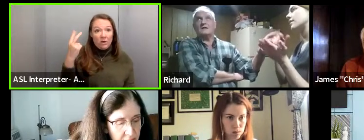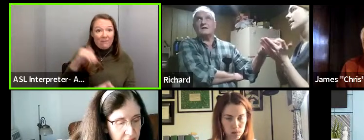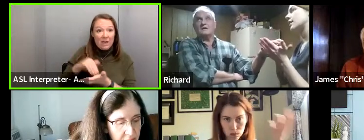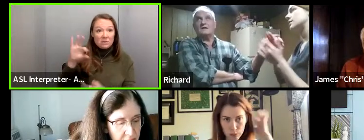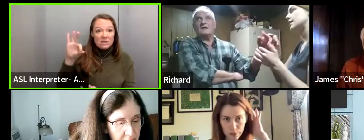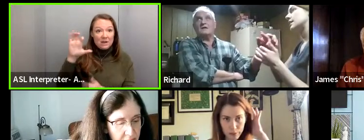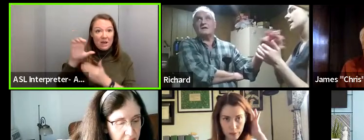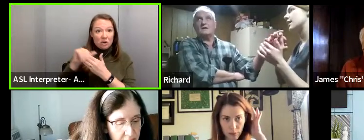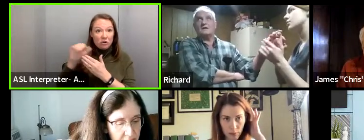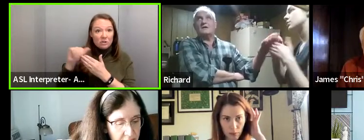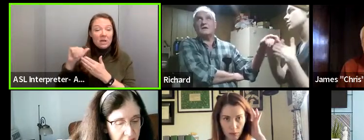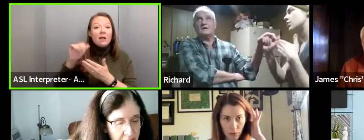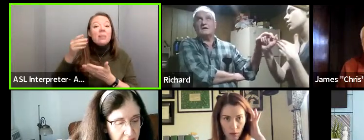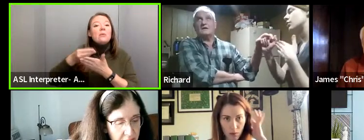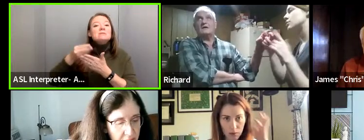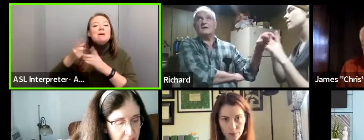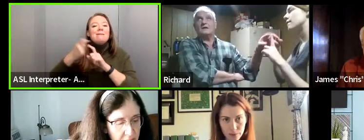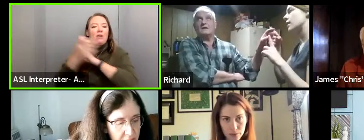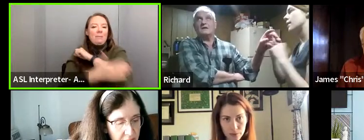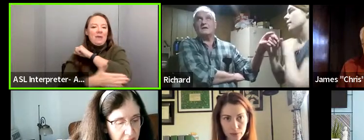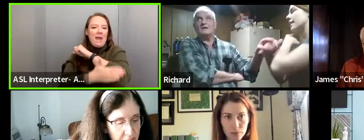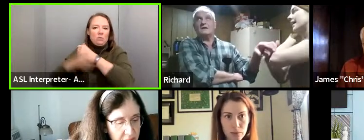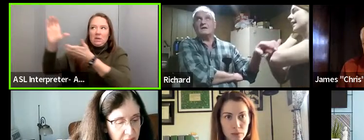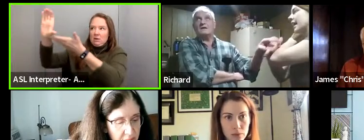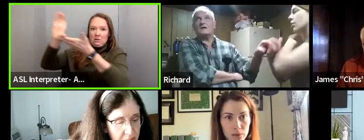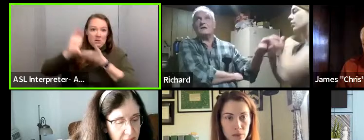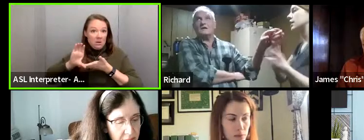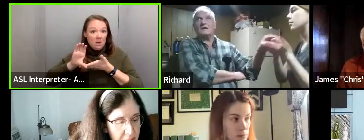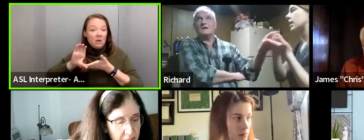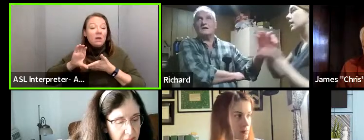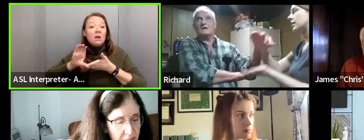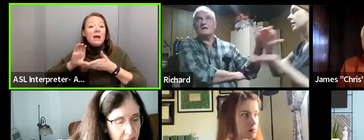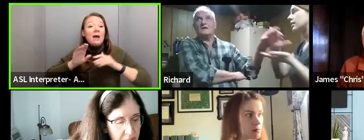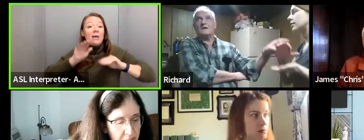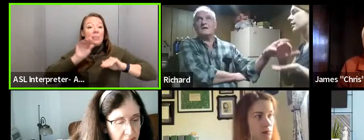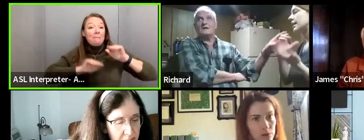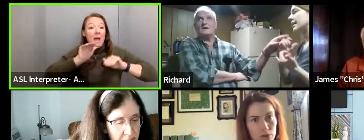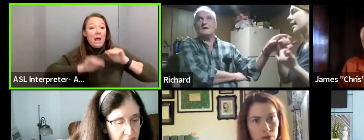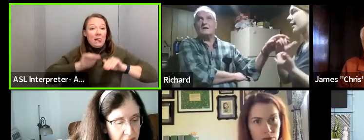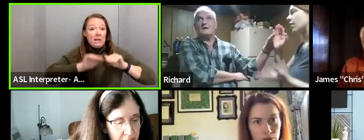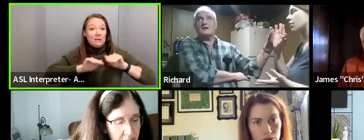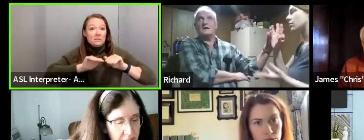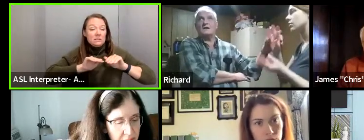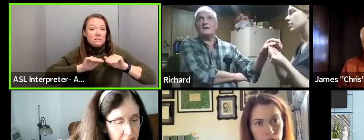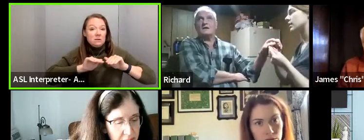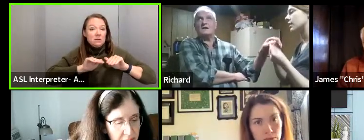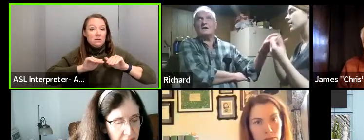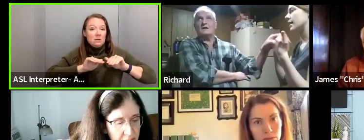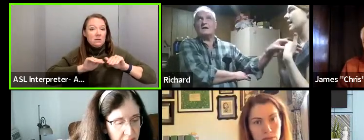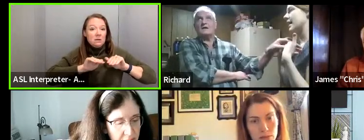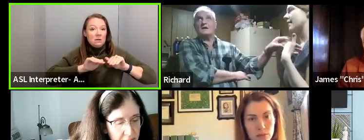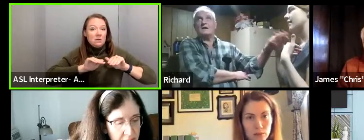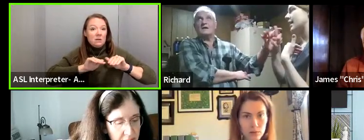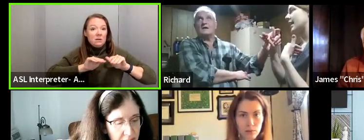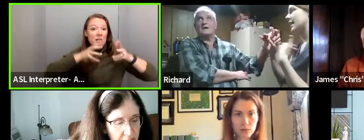was money allotted by the county, and our balance, what we have is